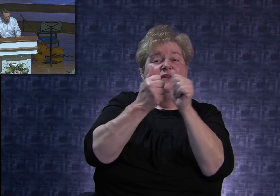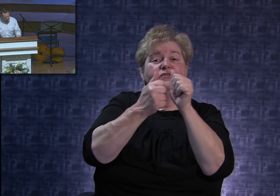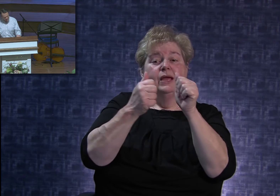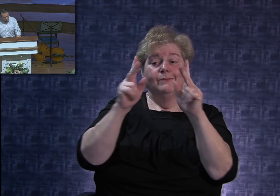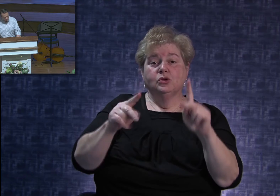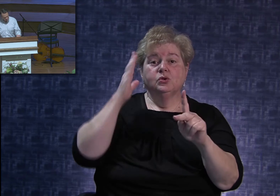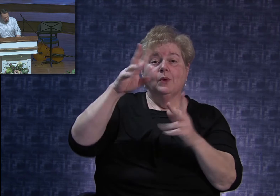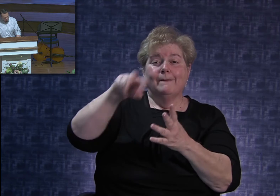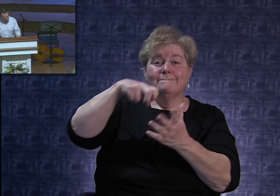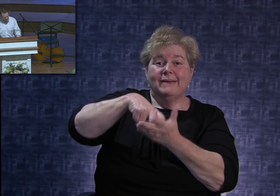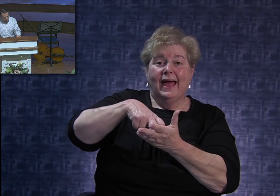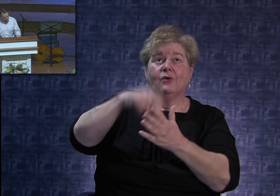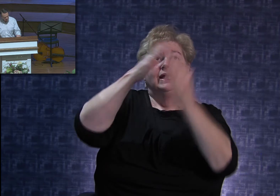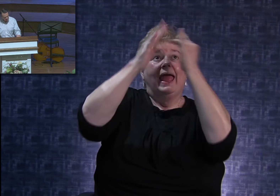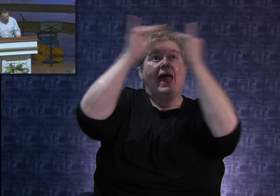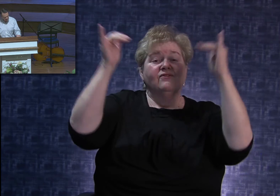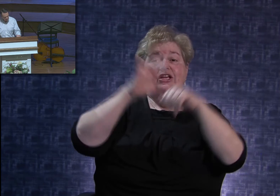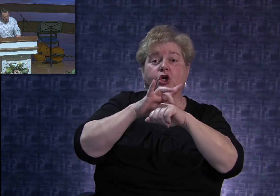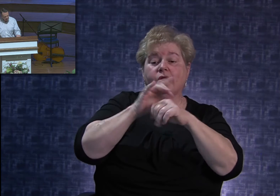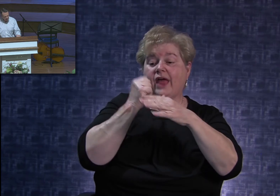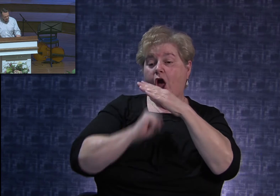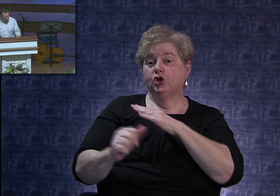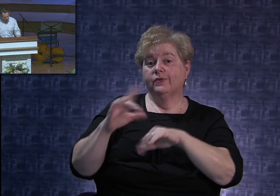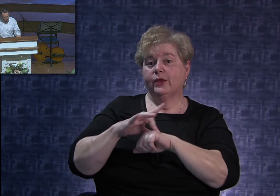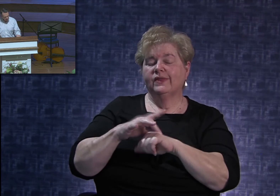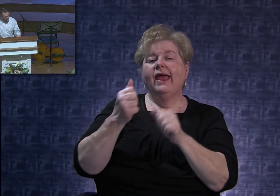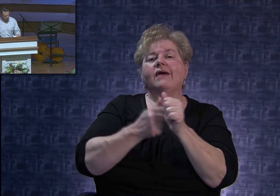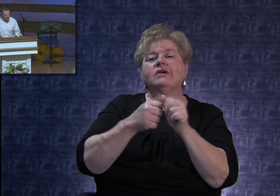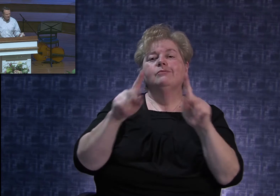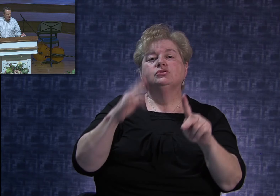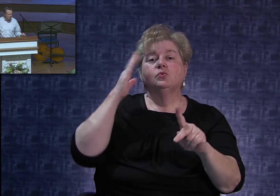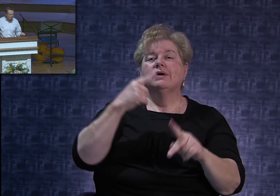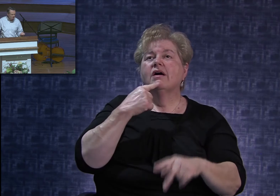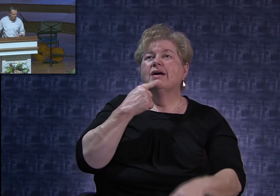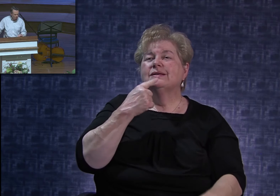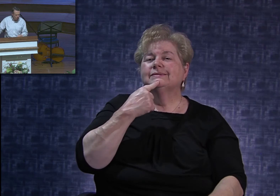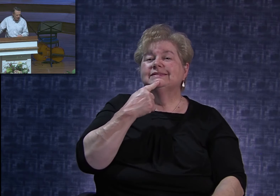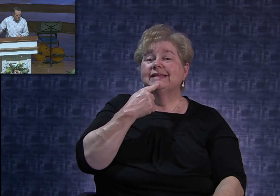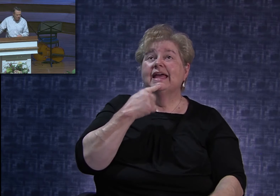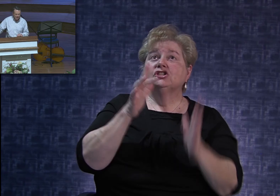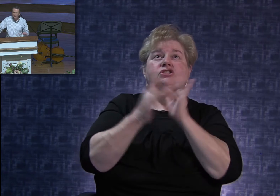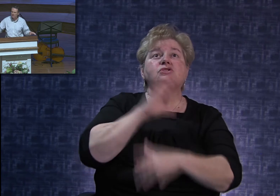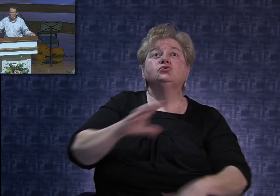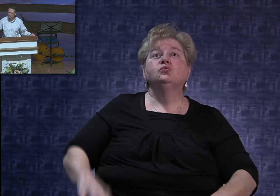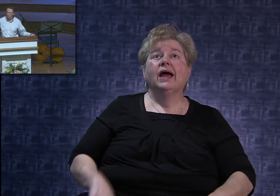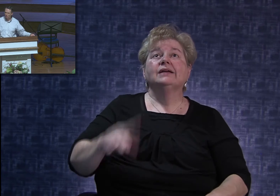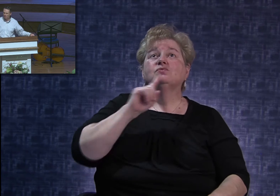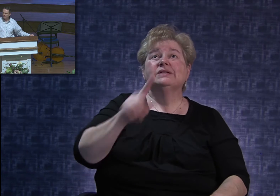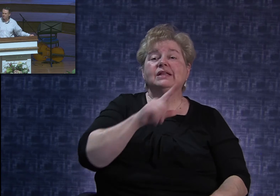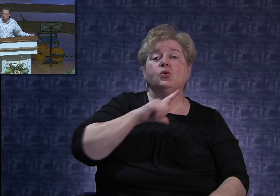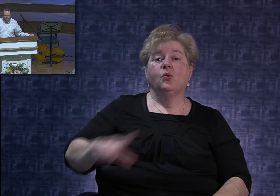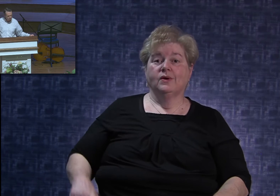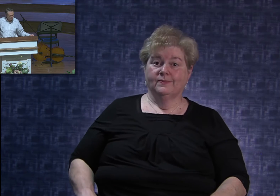heaven and on earth and under the earth, and every tongue should confess that Jesus Christ is